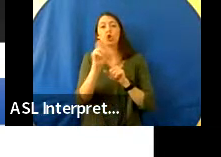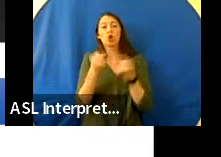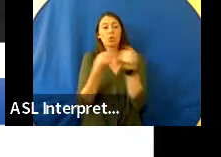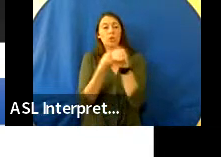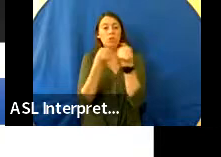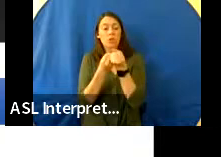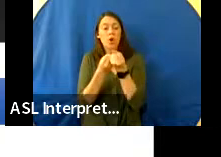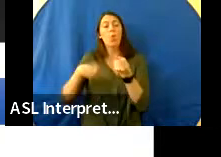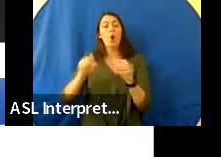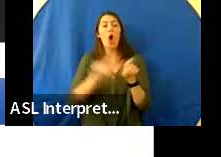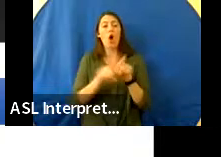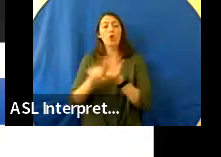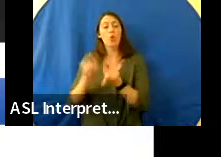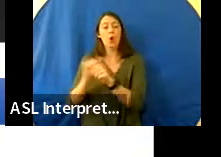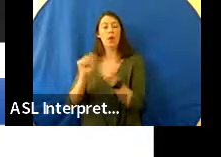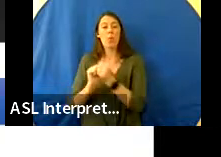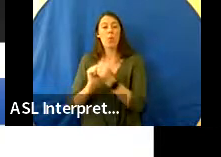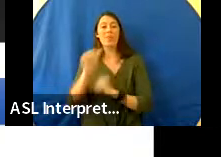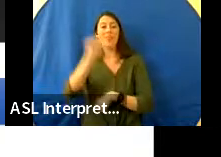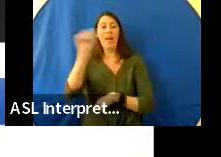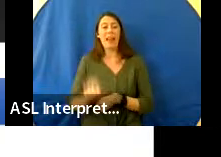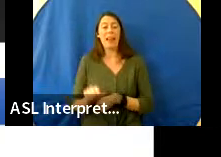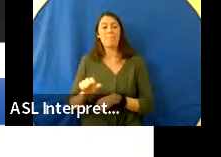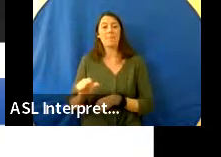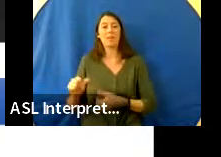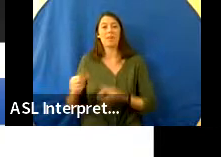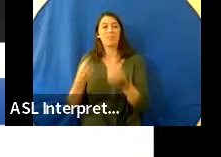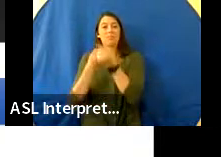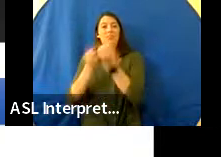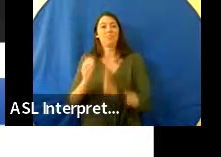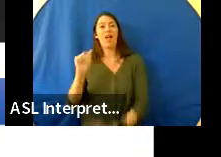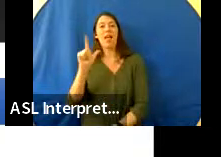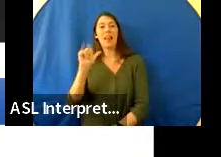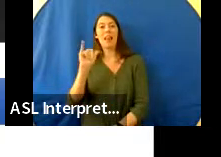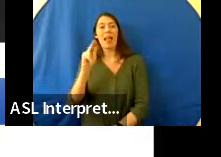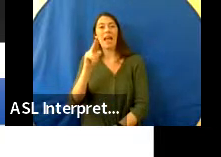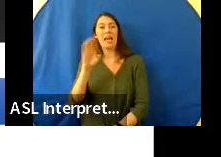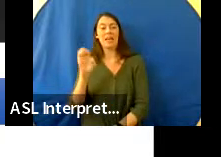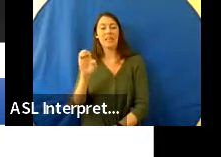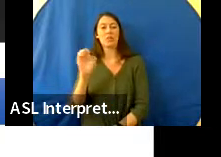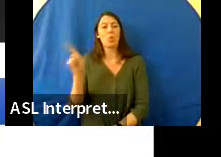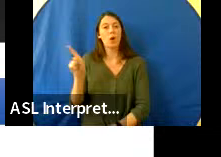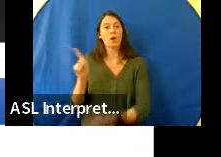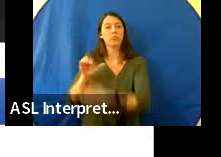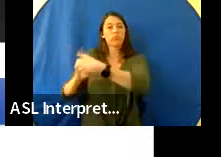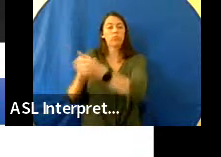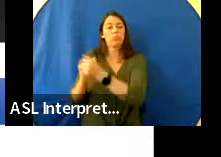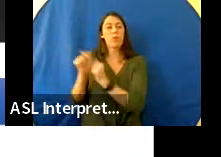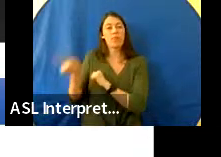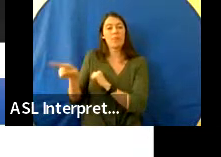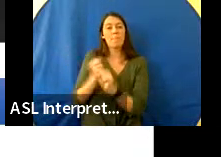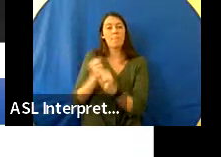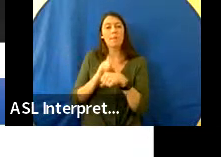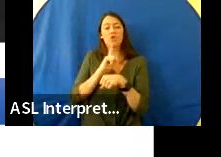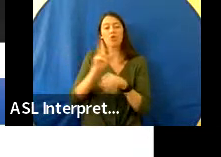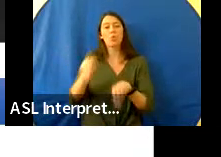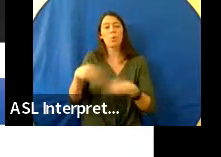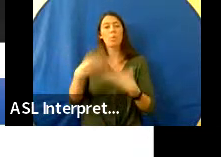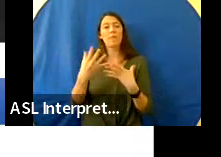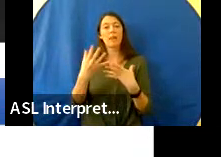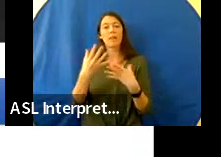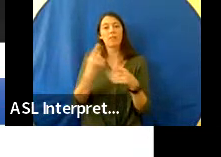to get a nice list of homebound that we're reaching out to provide that service. And then